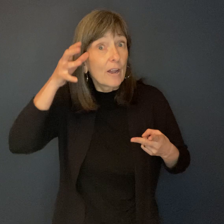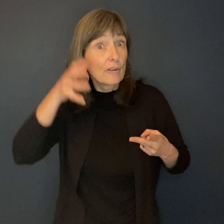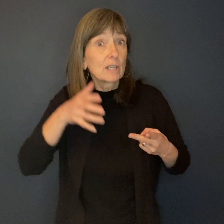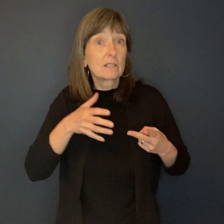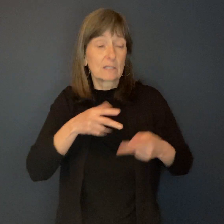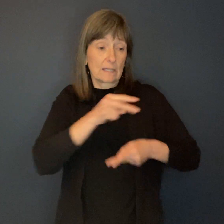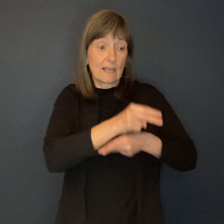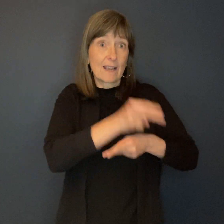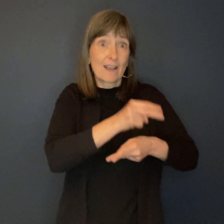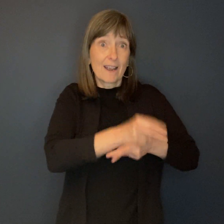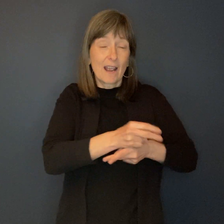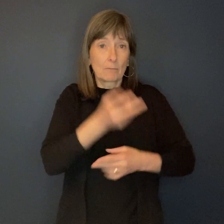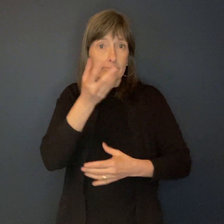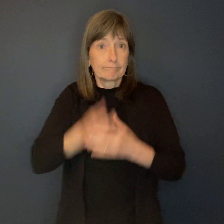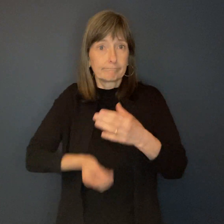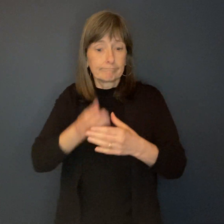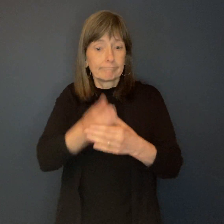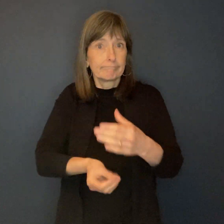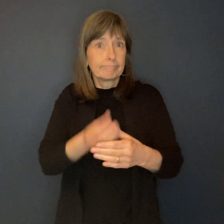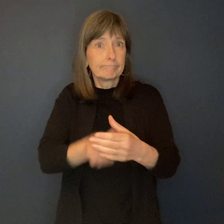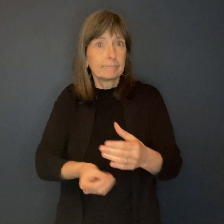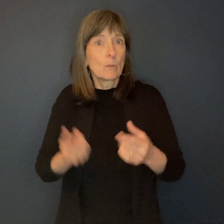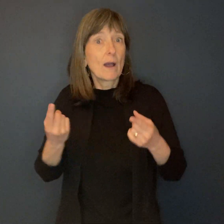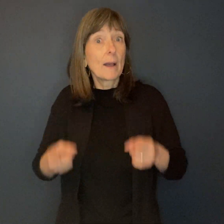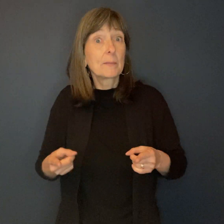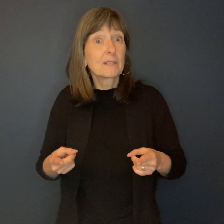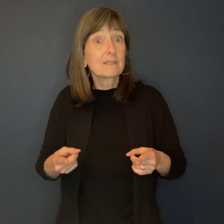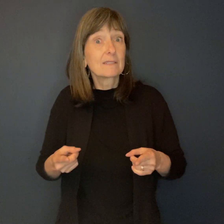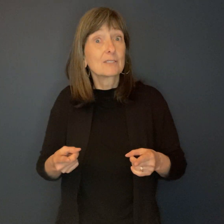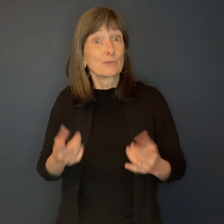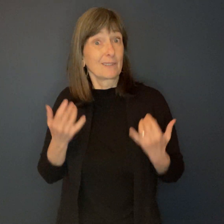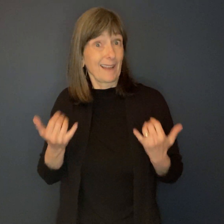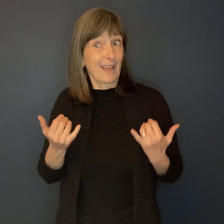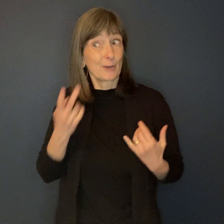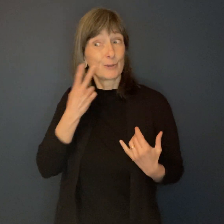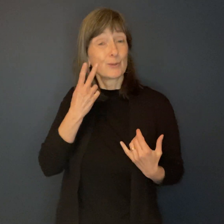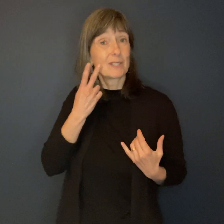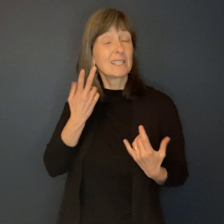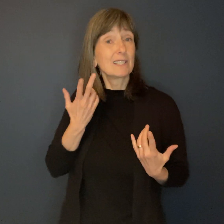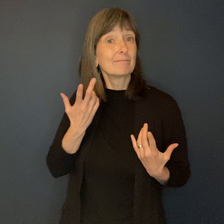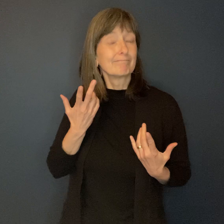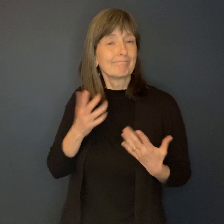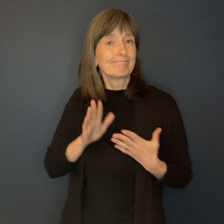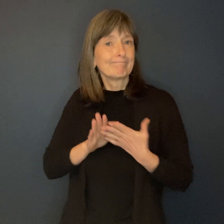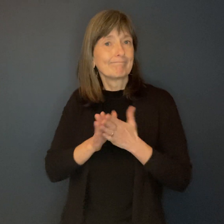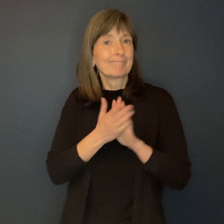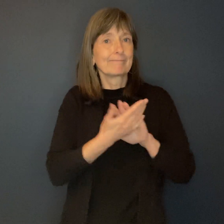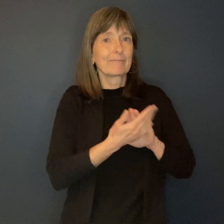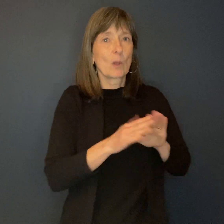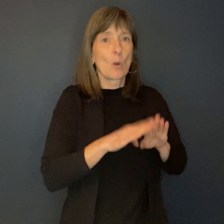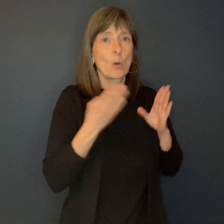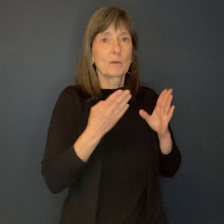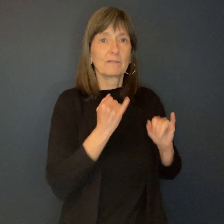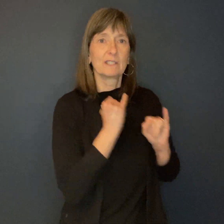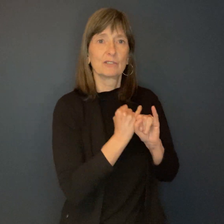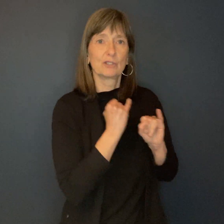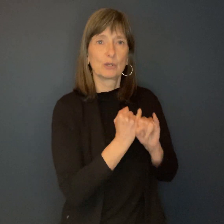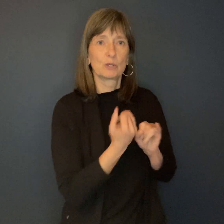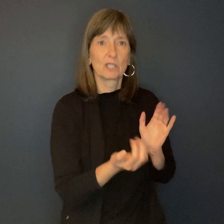into institutional living because of the passing or the inability of a primary caregiver to